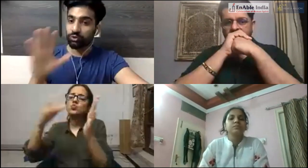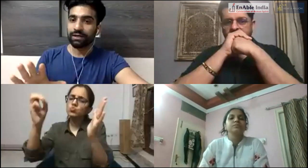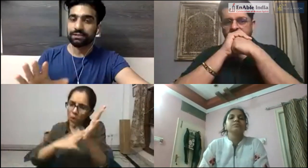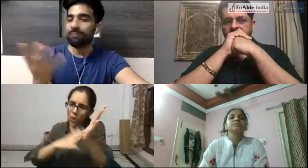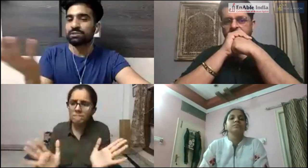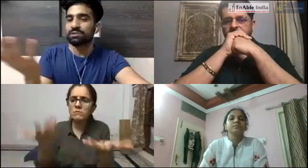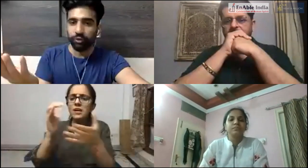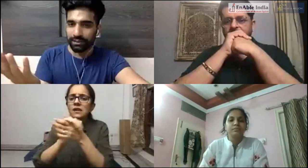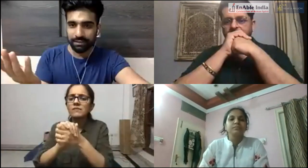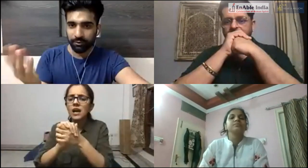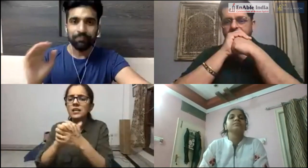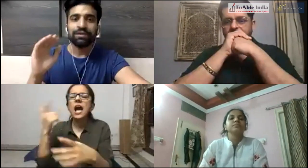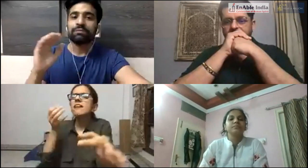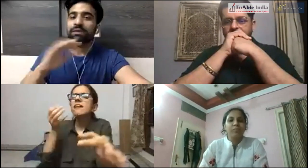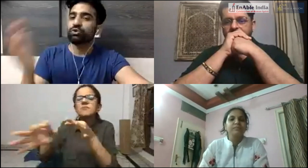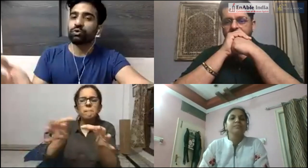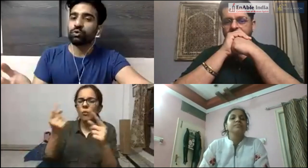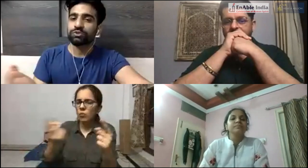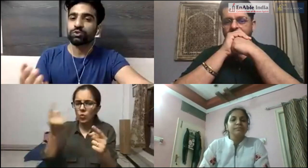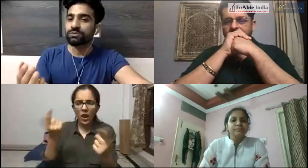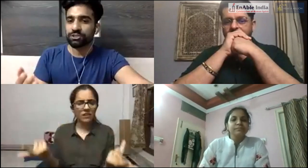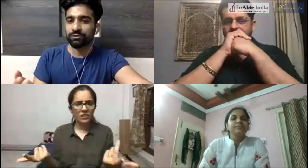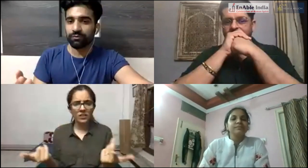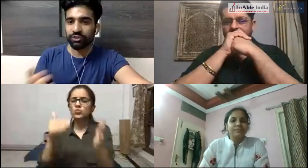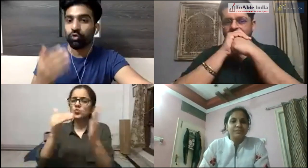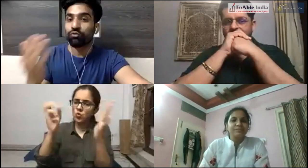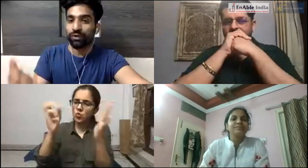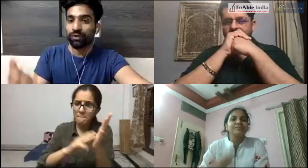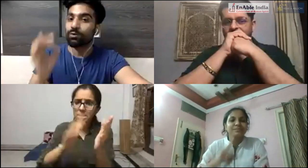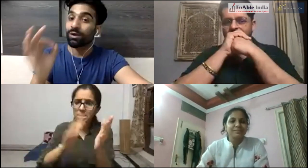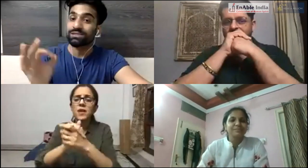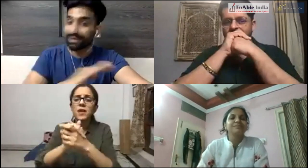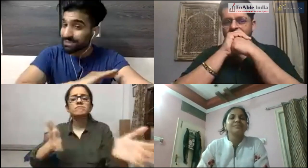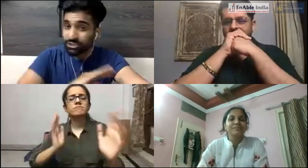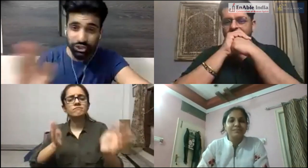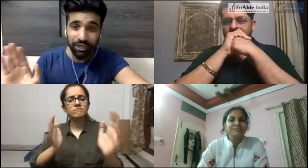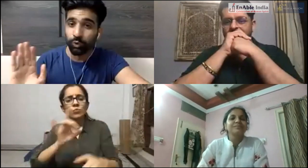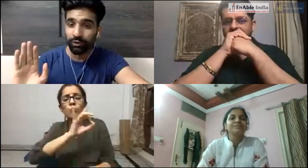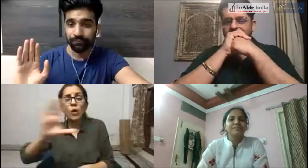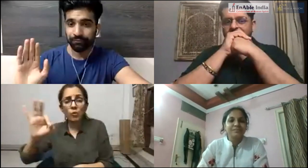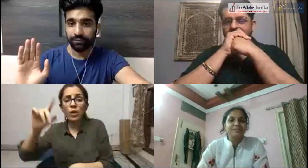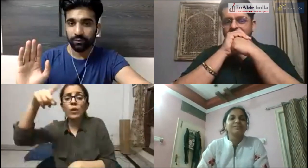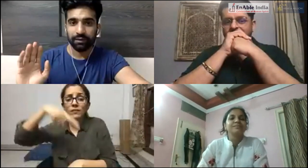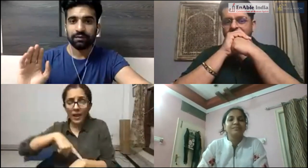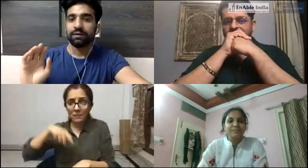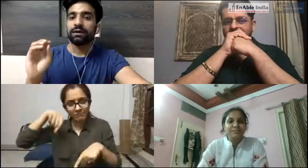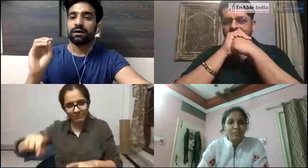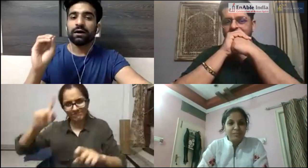your friends. I'm just giving you an example, okay? Make sure you do a Zoom session with your friends once a week. It's scheduled,